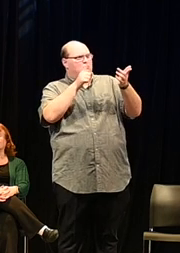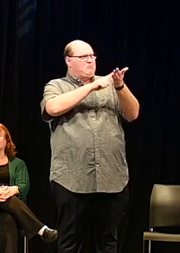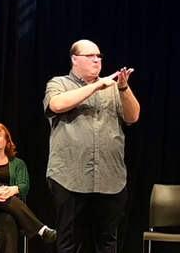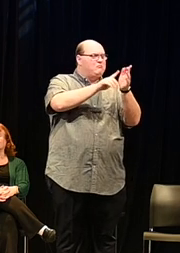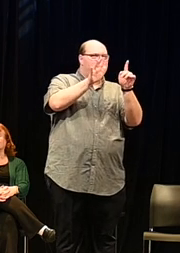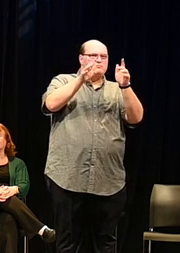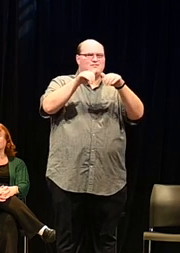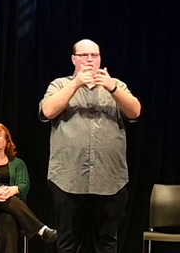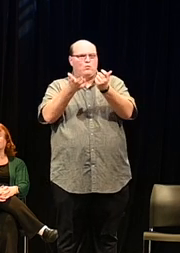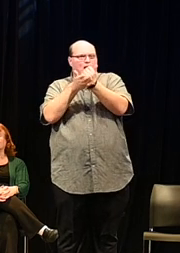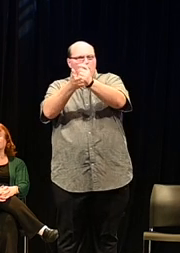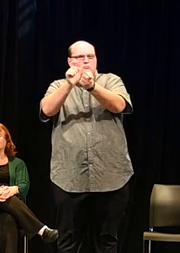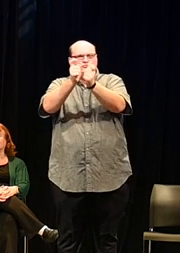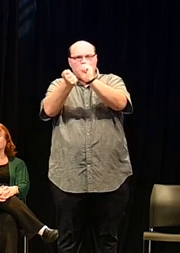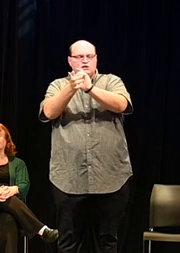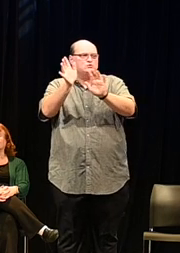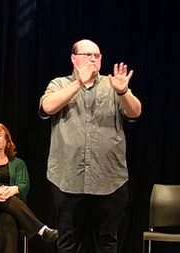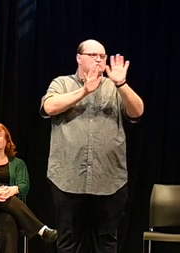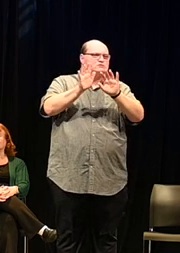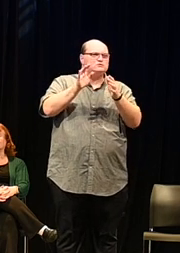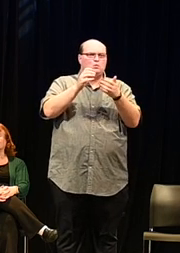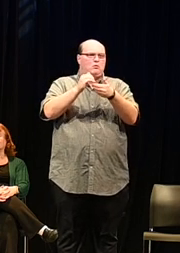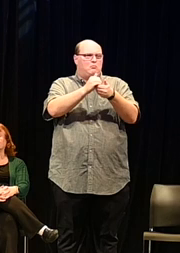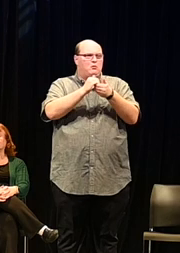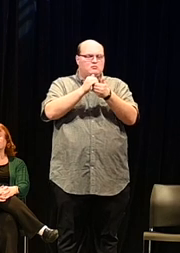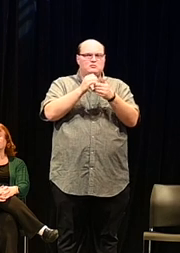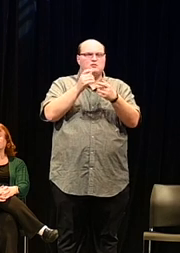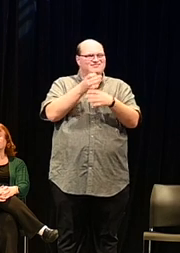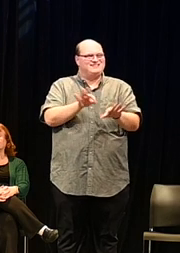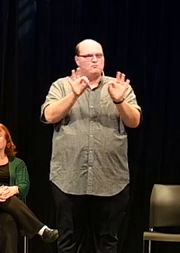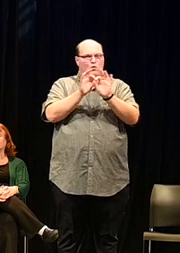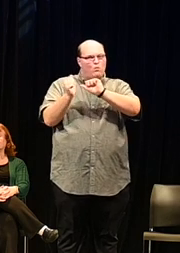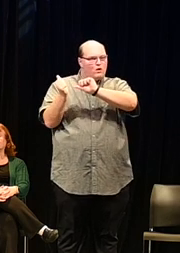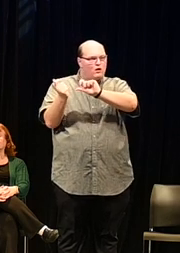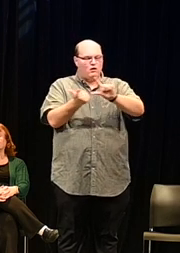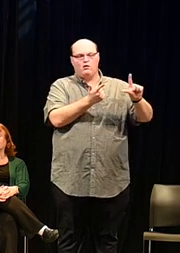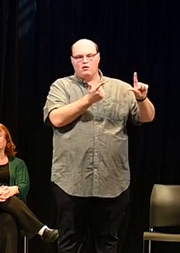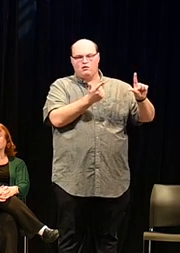to do a little differently and tweaking a little bit more to make sure that we're all,